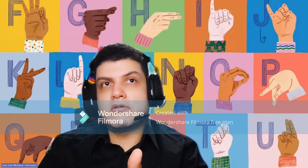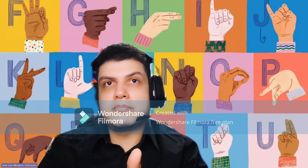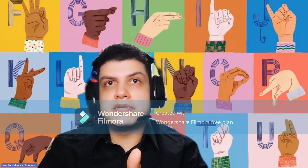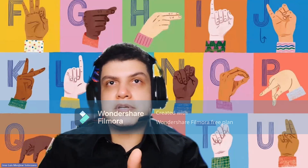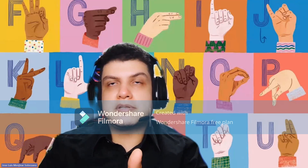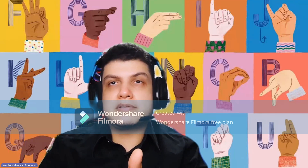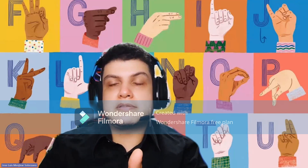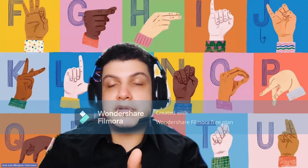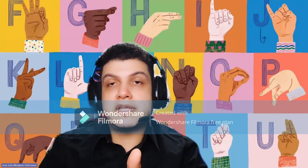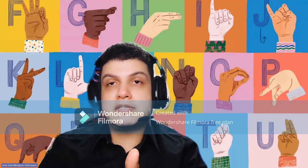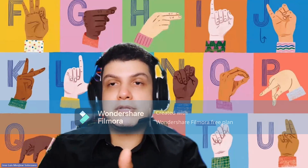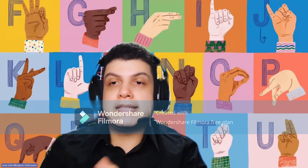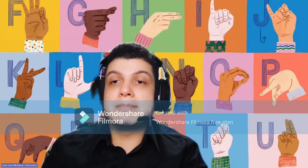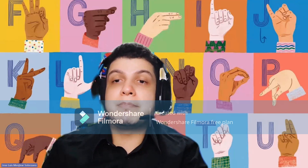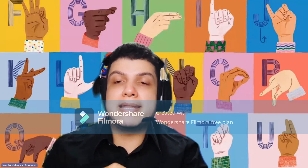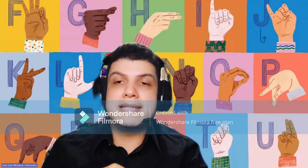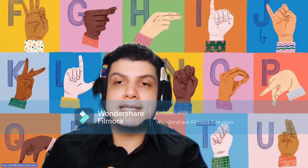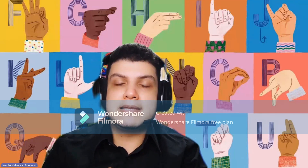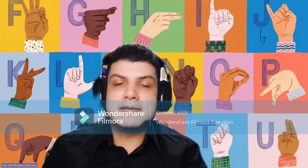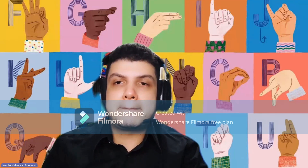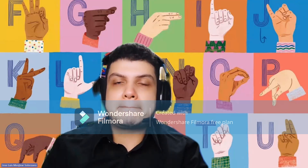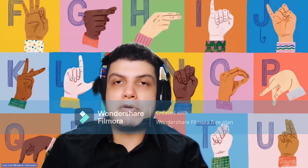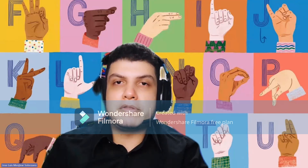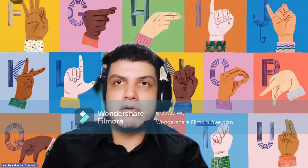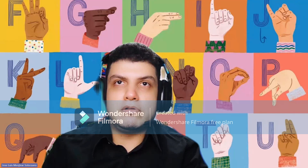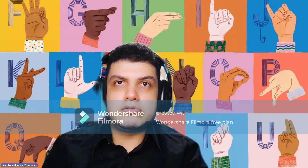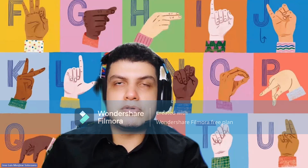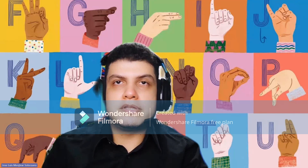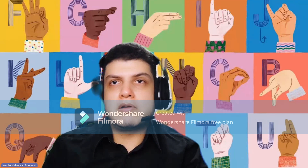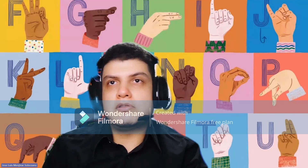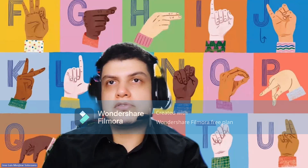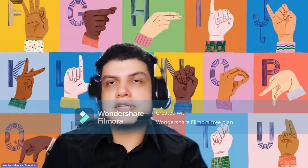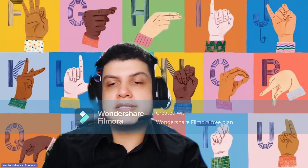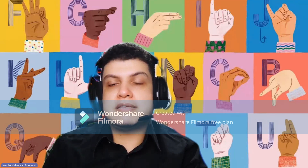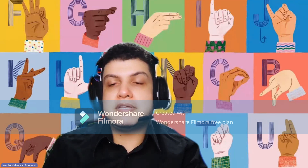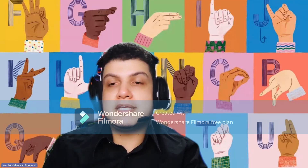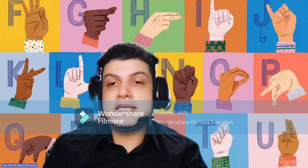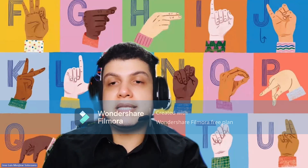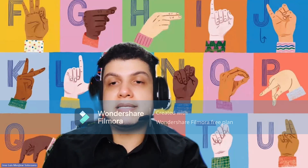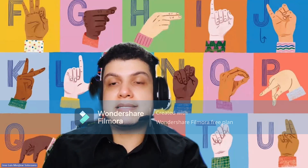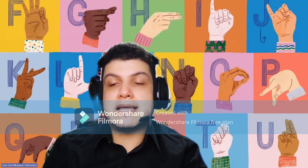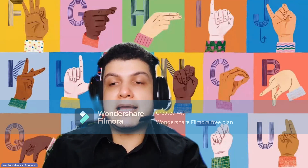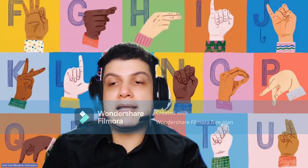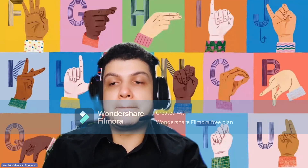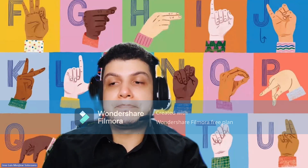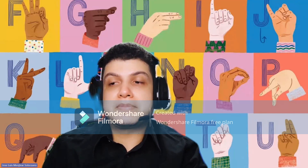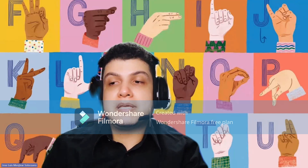or misinterpretation depending on the culture. The culture sensitivity, it is